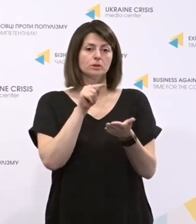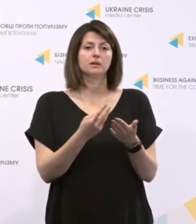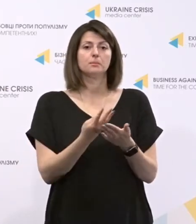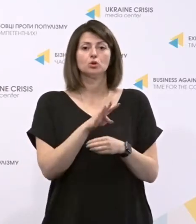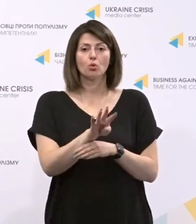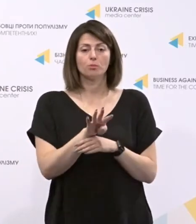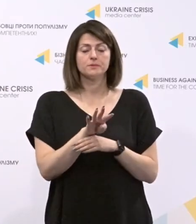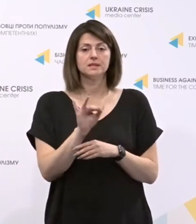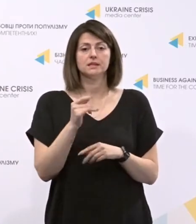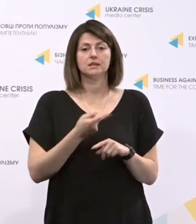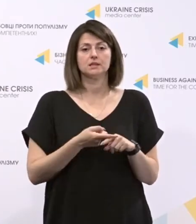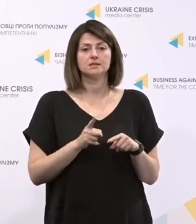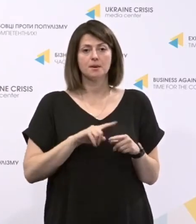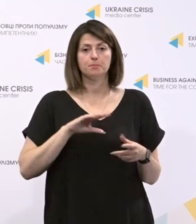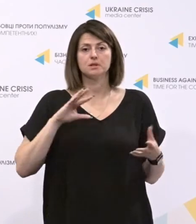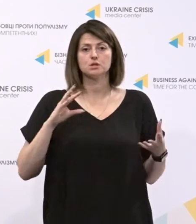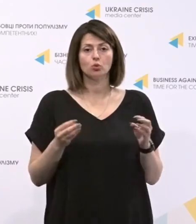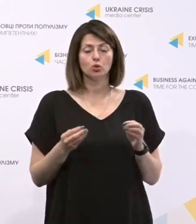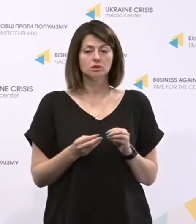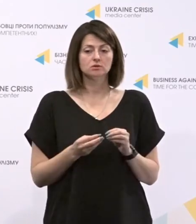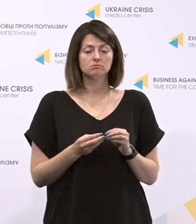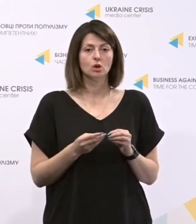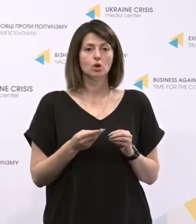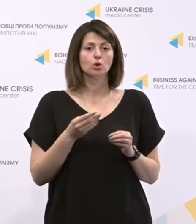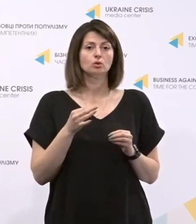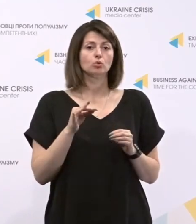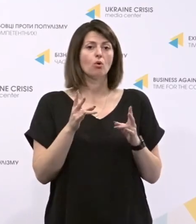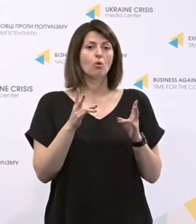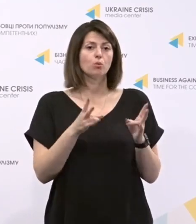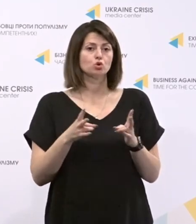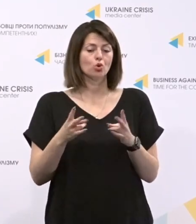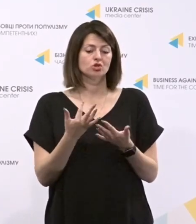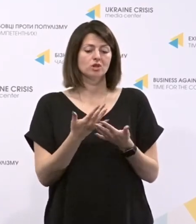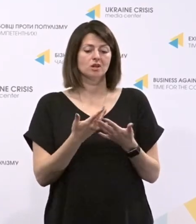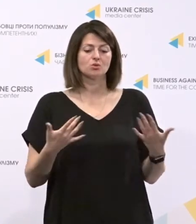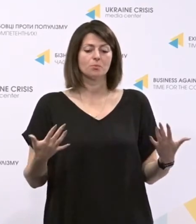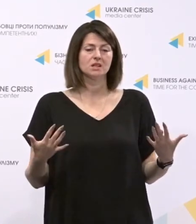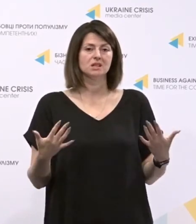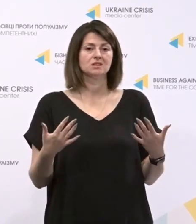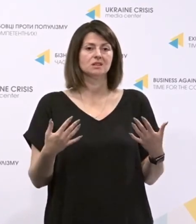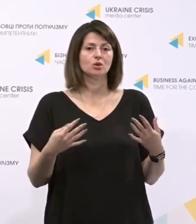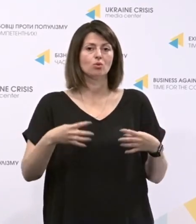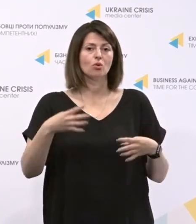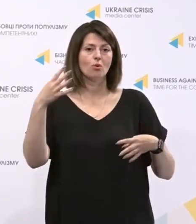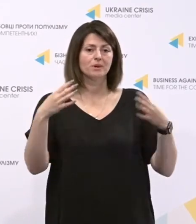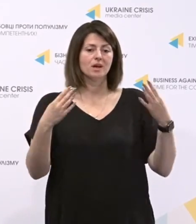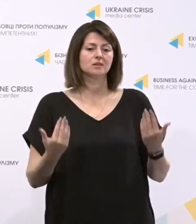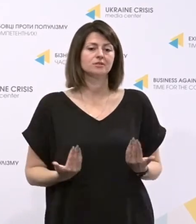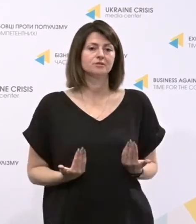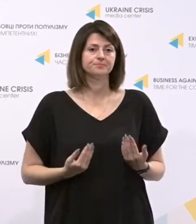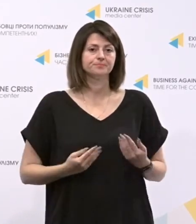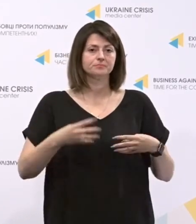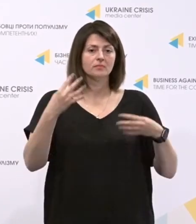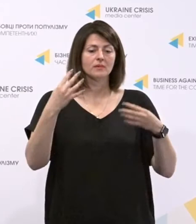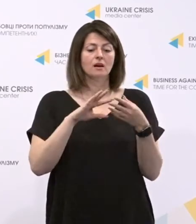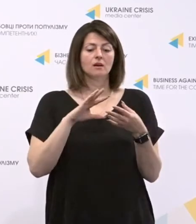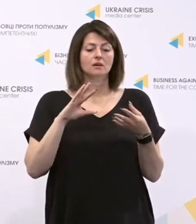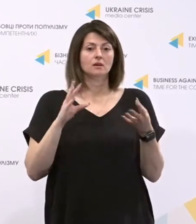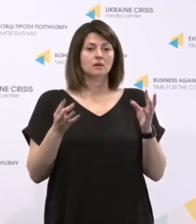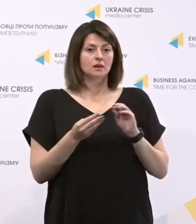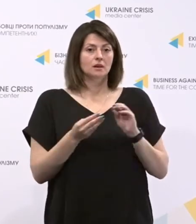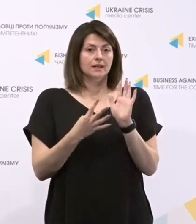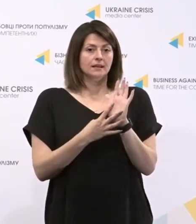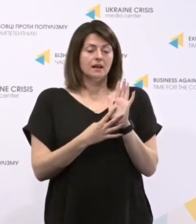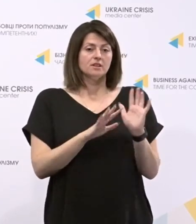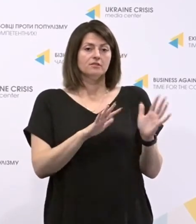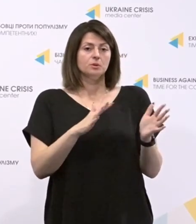of various facilities on at least 9 occasions and the disruption of the public water supply at least twice